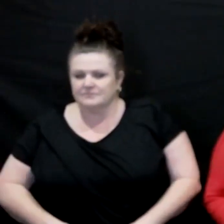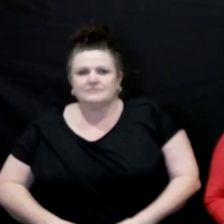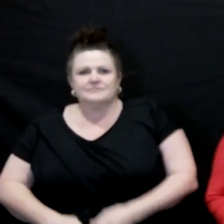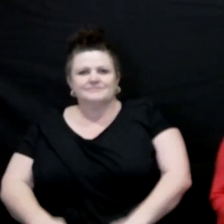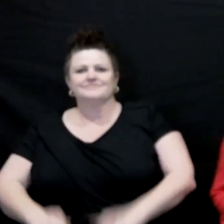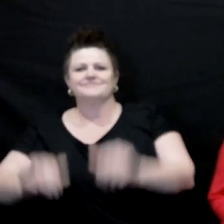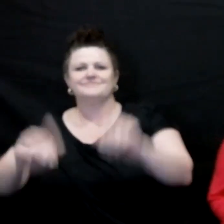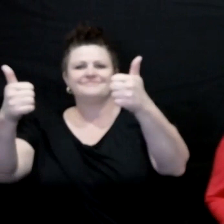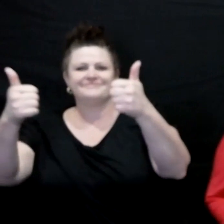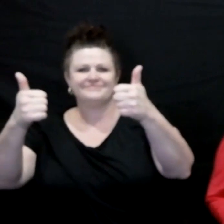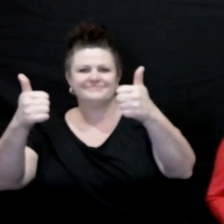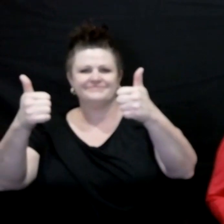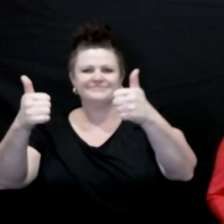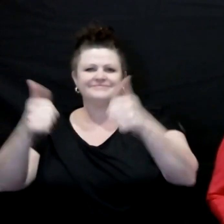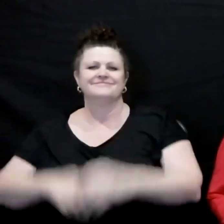Great.